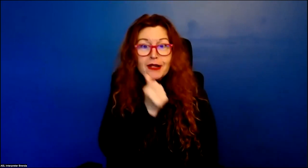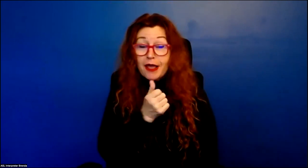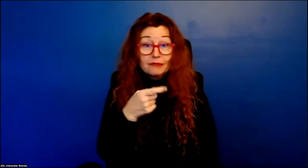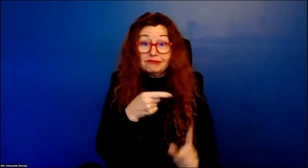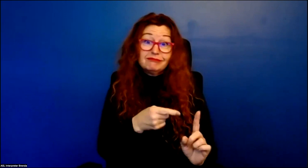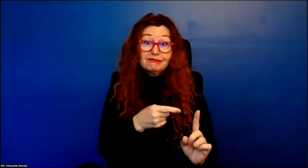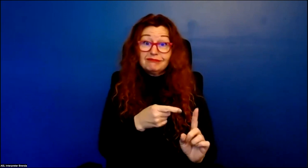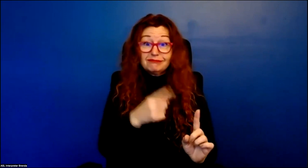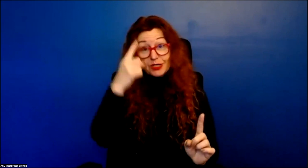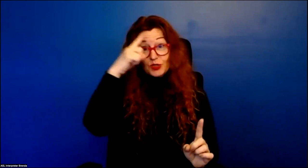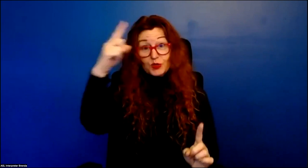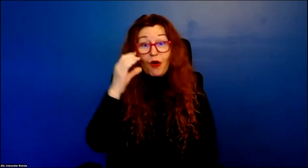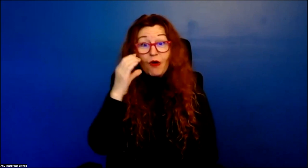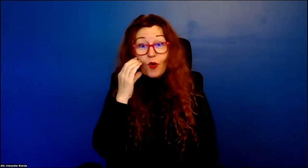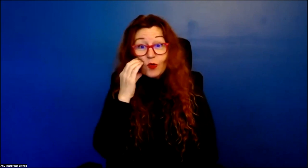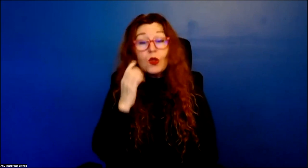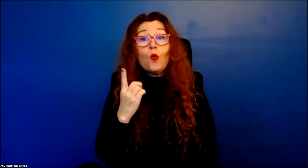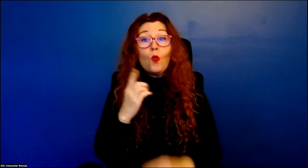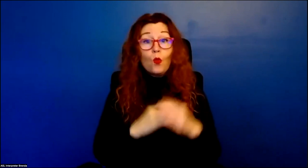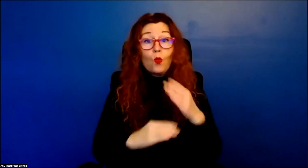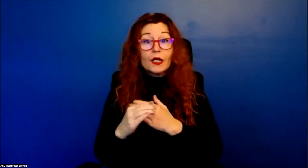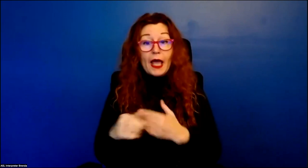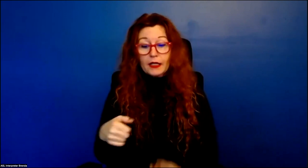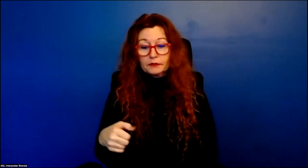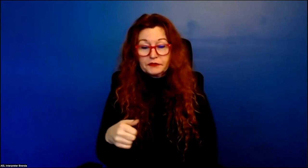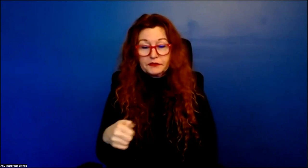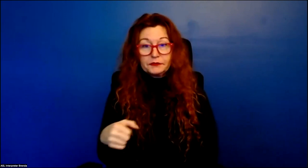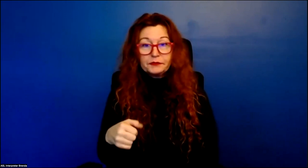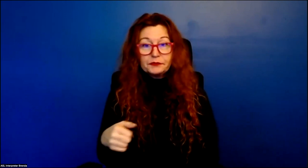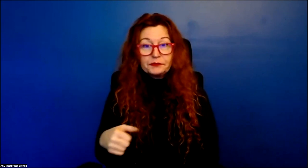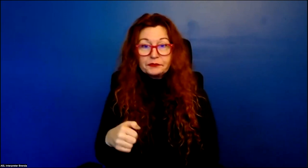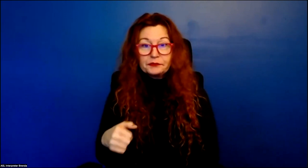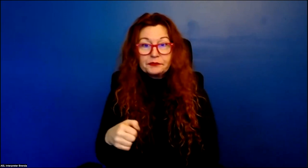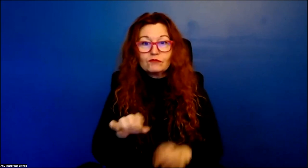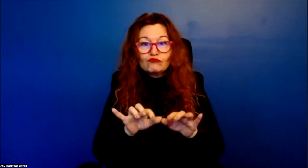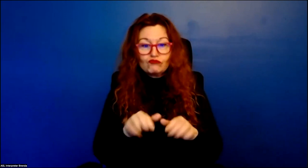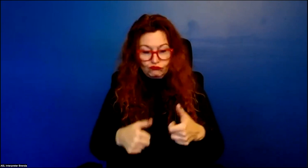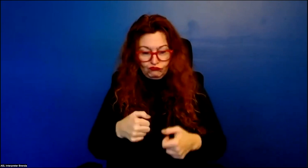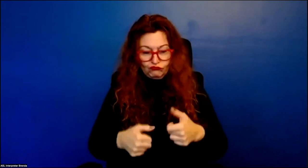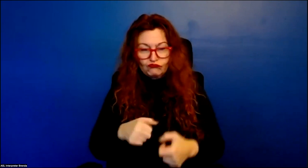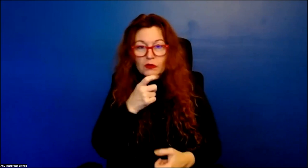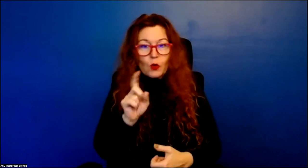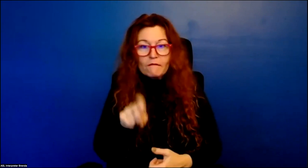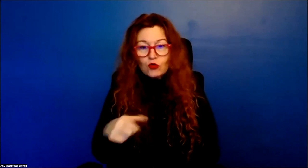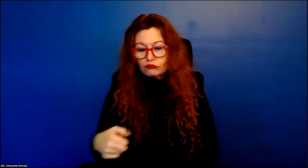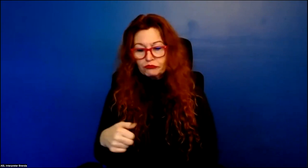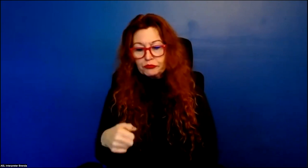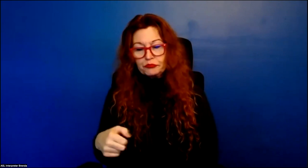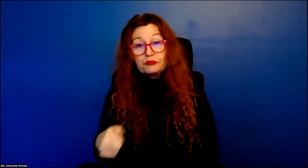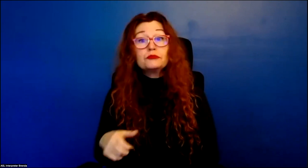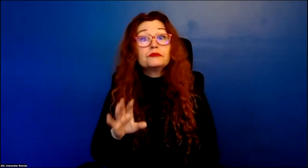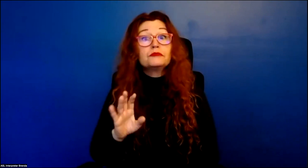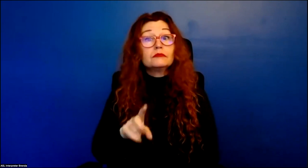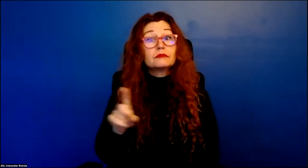use like the one-handed keyboard. That's a little bit more efficient for me. And also I use accessible features